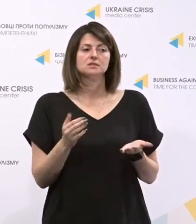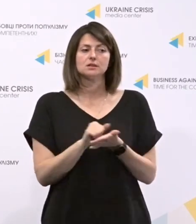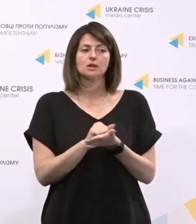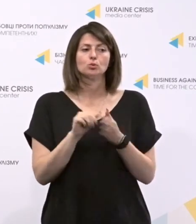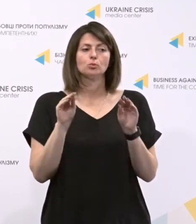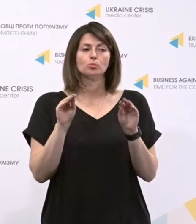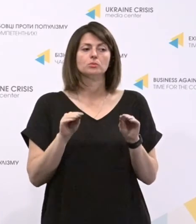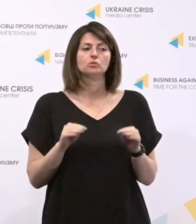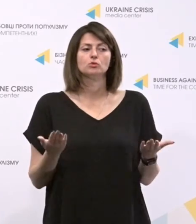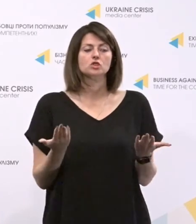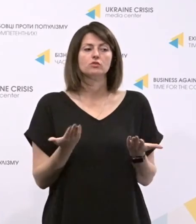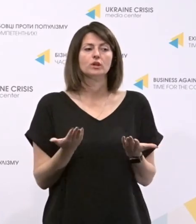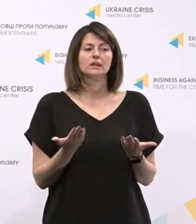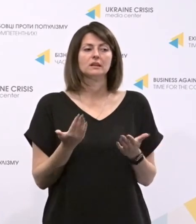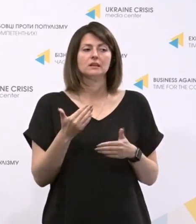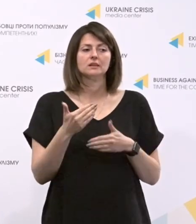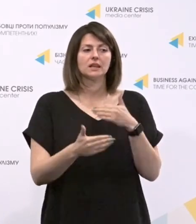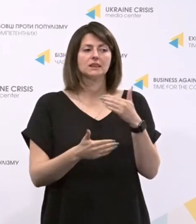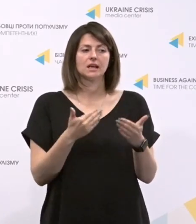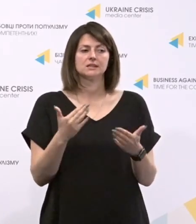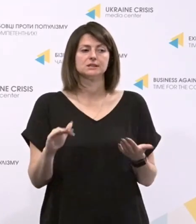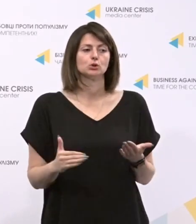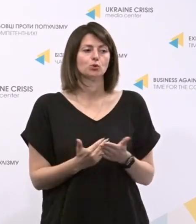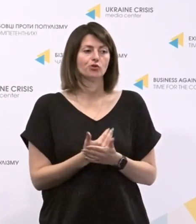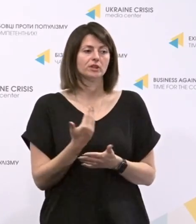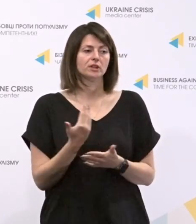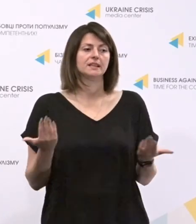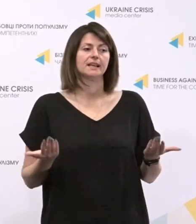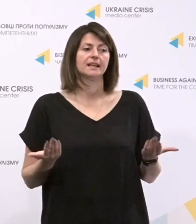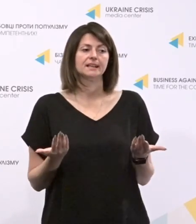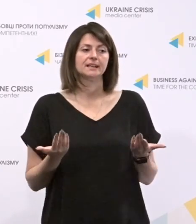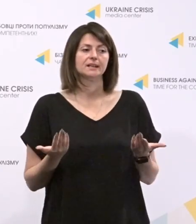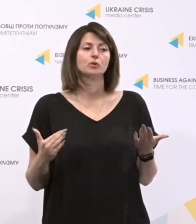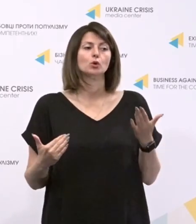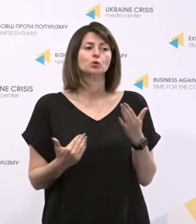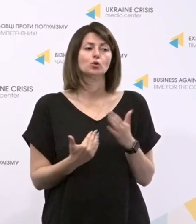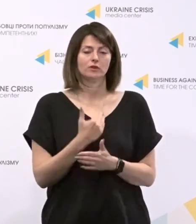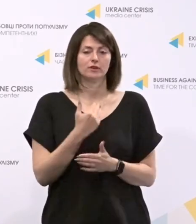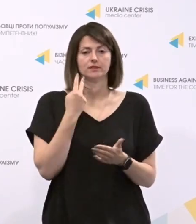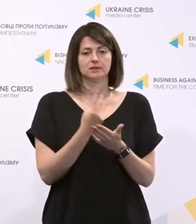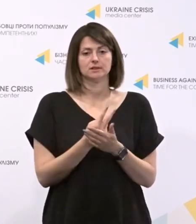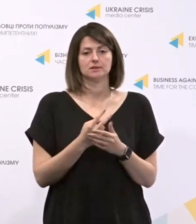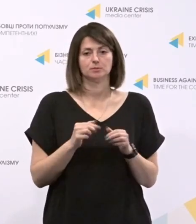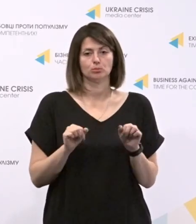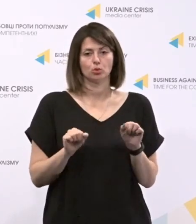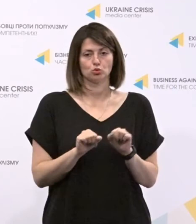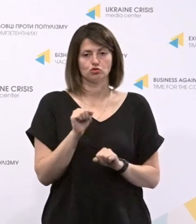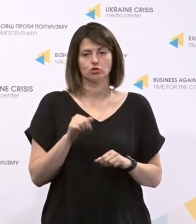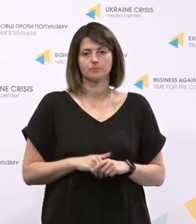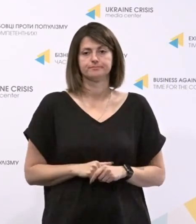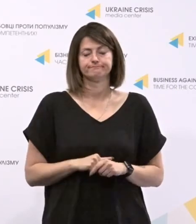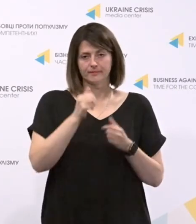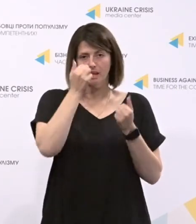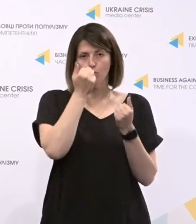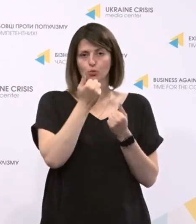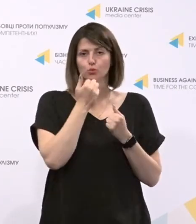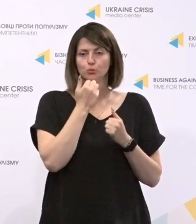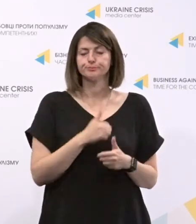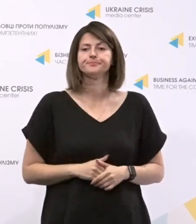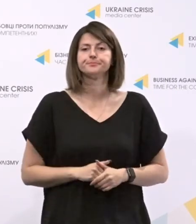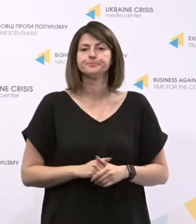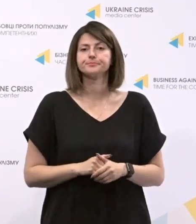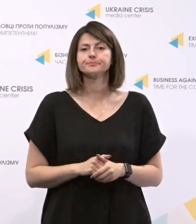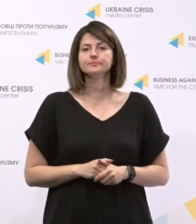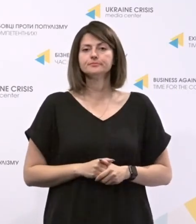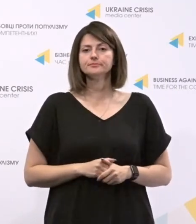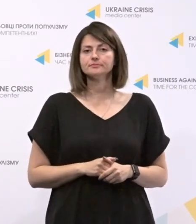rights by the Russian Federation in the Crimea, maybe some new trends that you observe, new types of violations? Thank you.